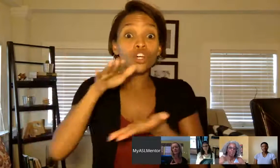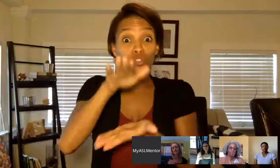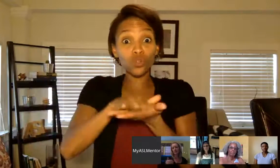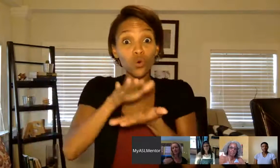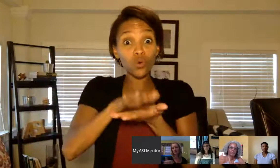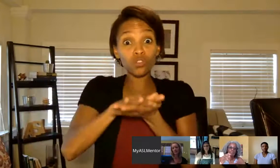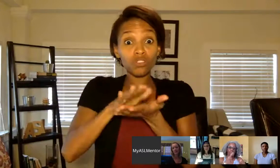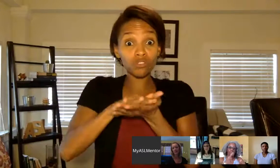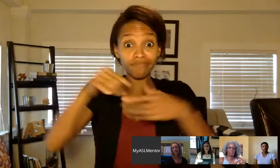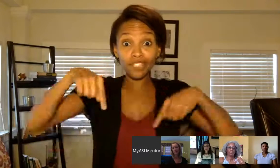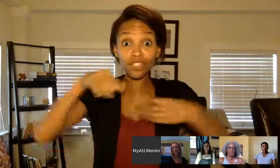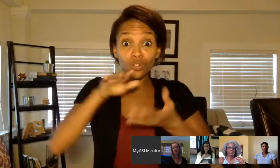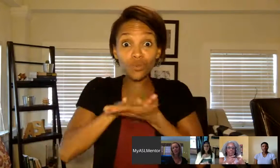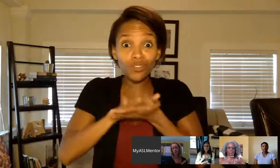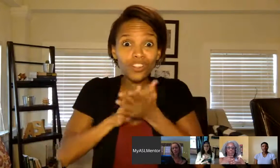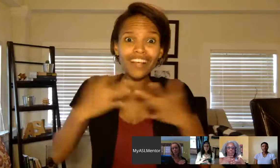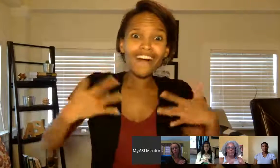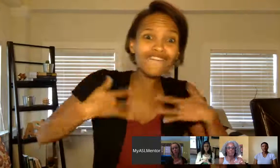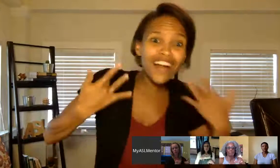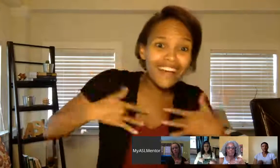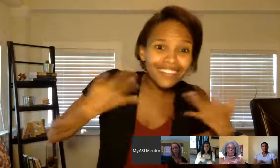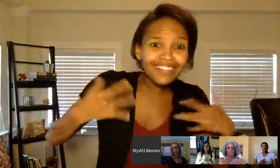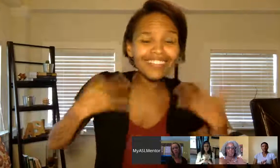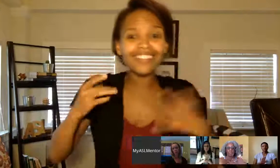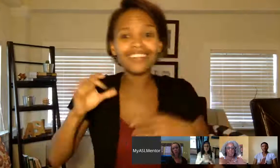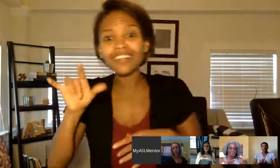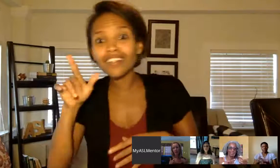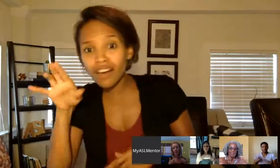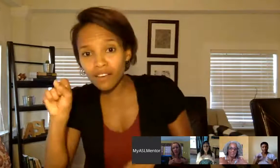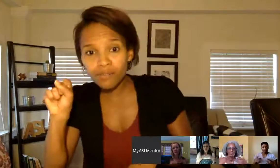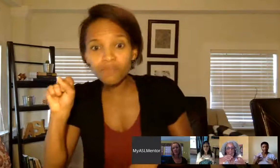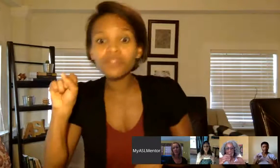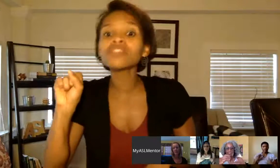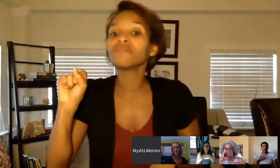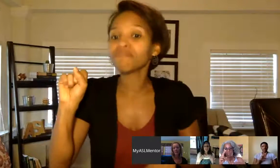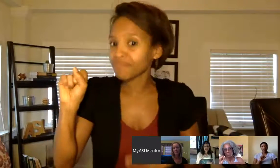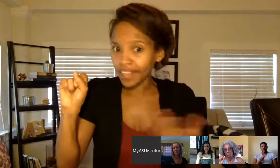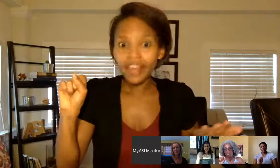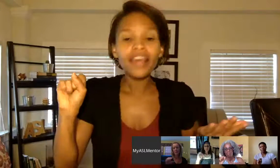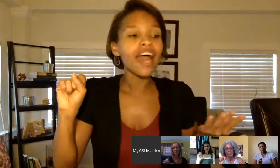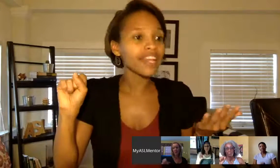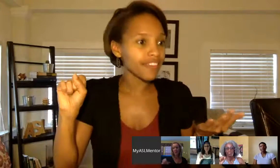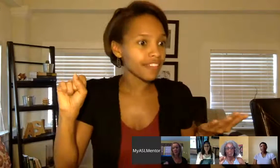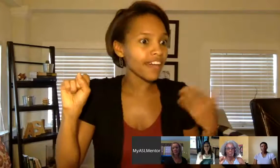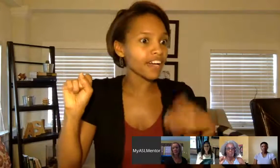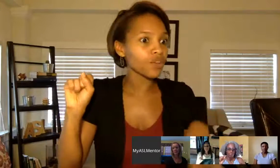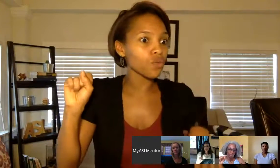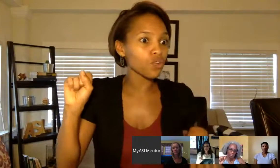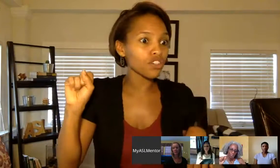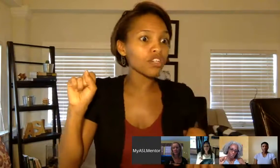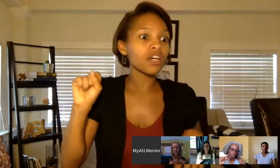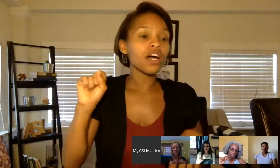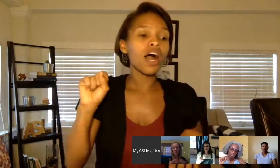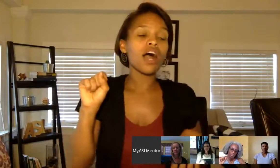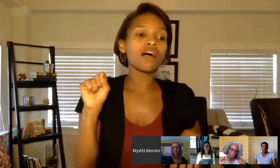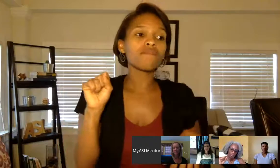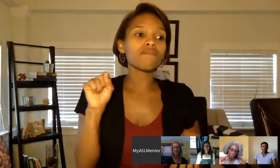frequently, school, the school, events, clubs, anything like that can